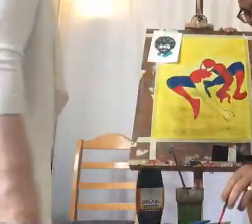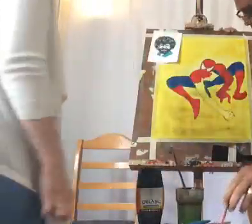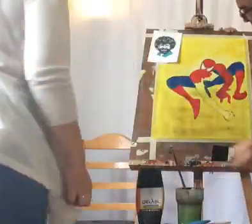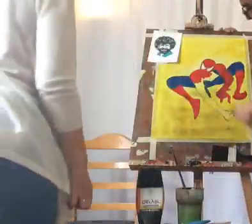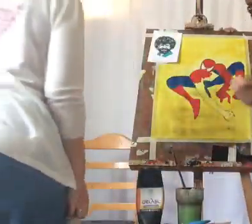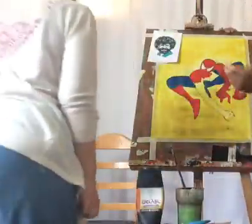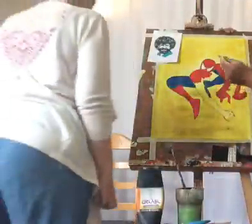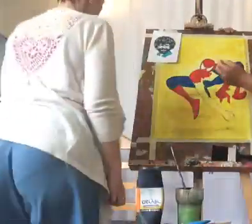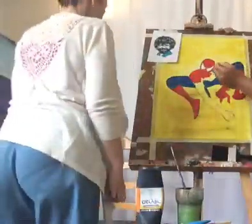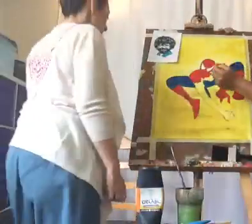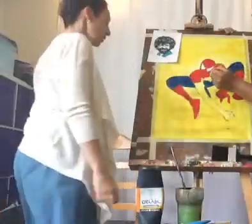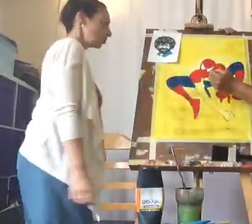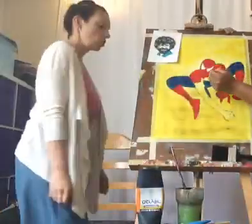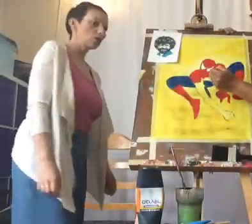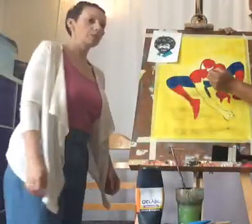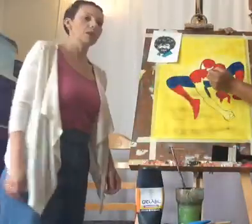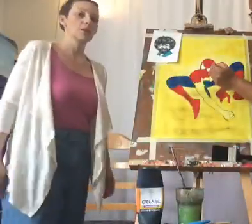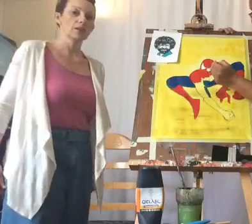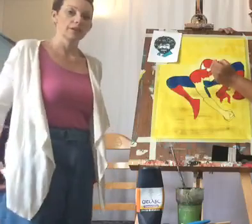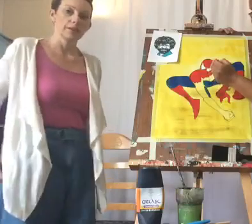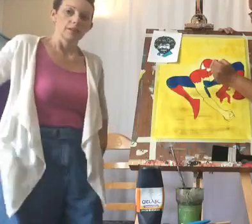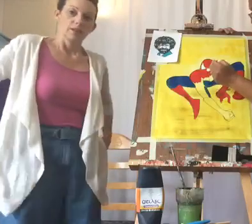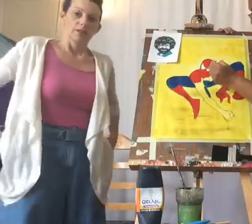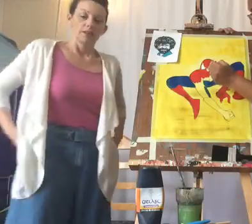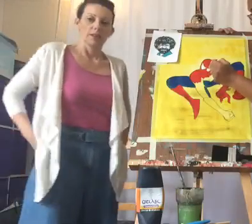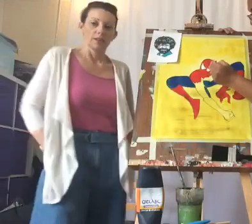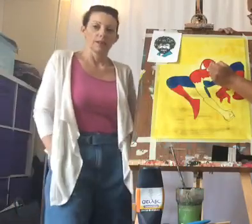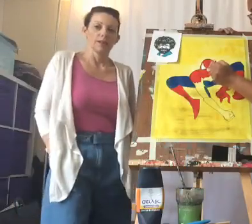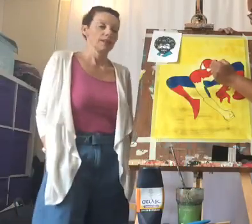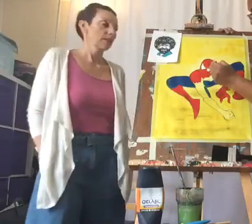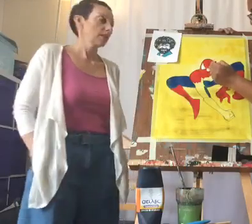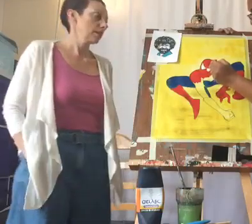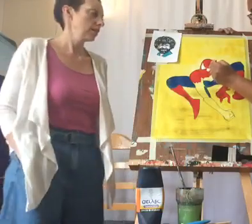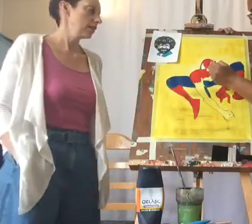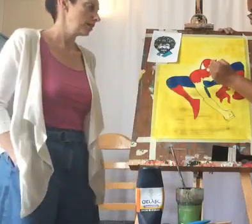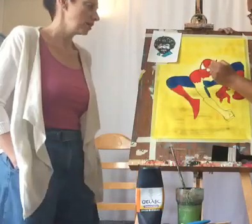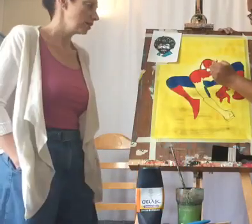web. Dum-de-dum, How's the chocolate the one? world.